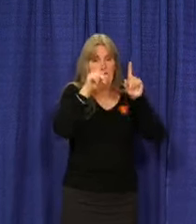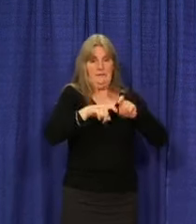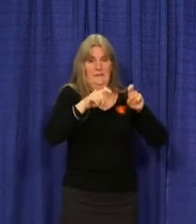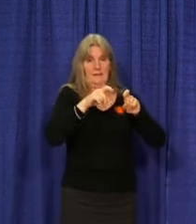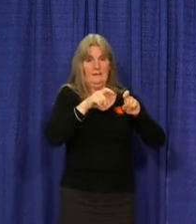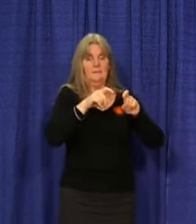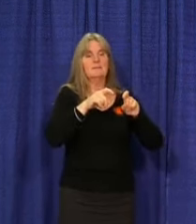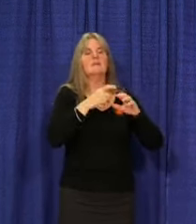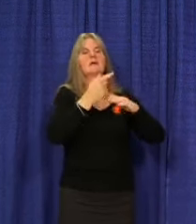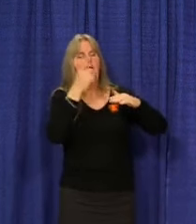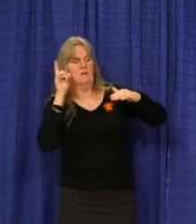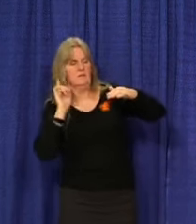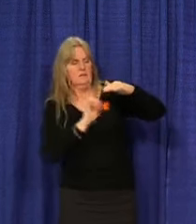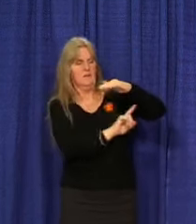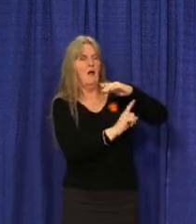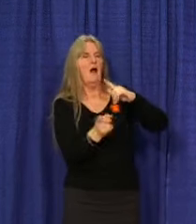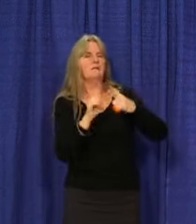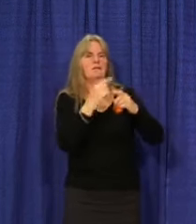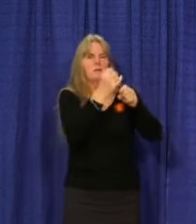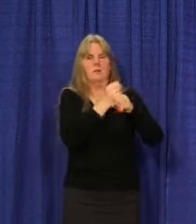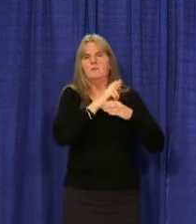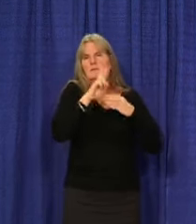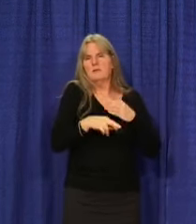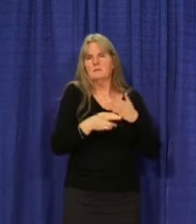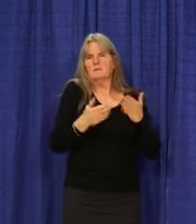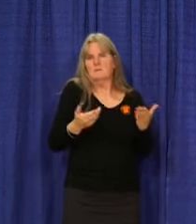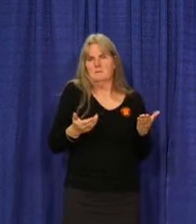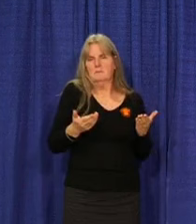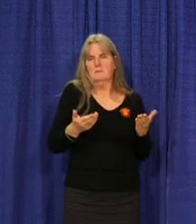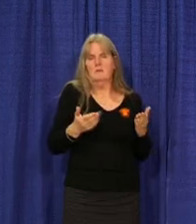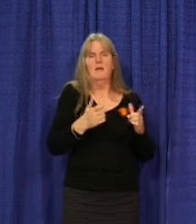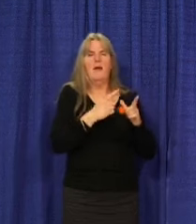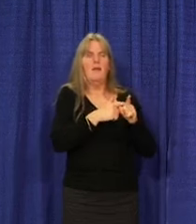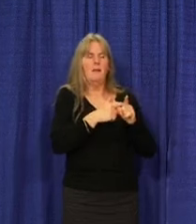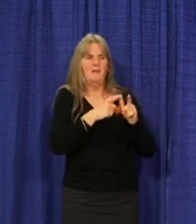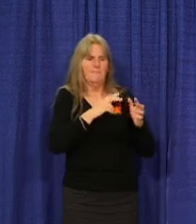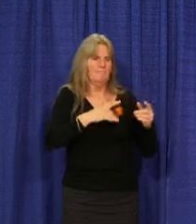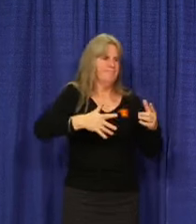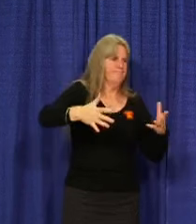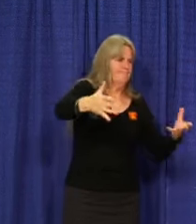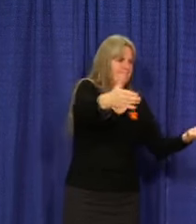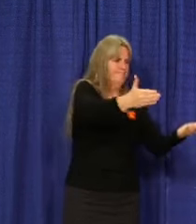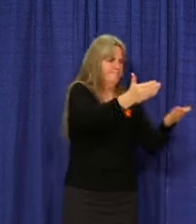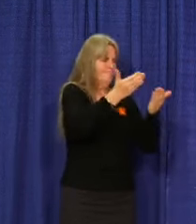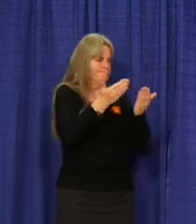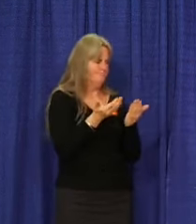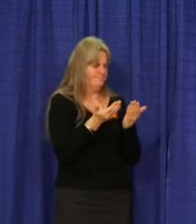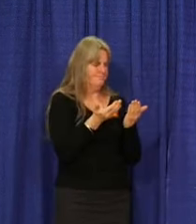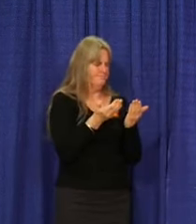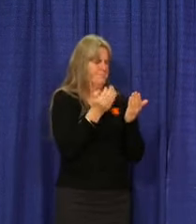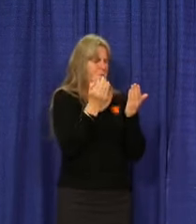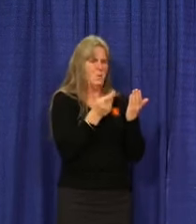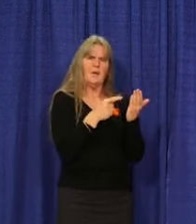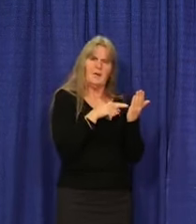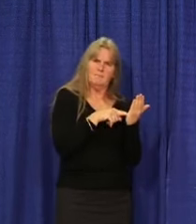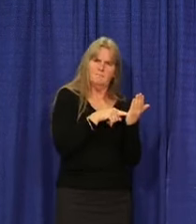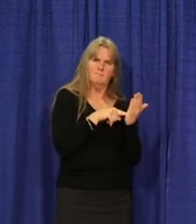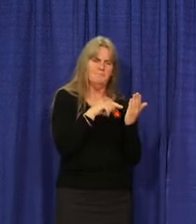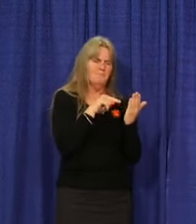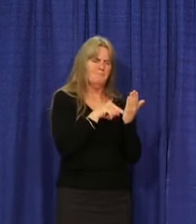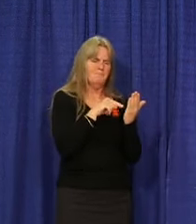results if they are symptomatic. So it's going through all of that, and then really packaging that into a story. What's the story? Is there